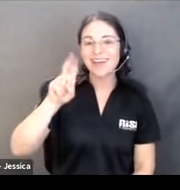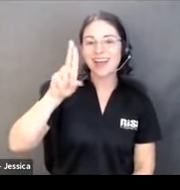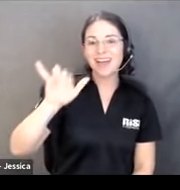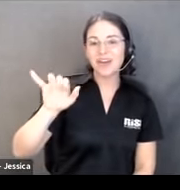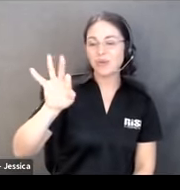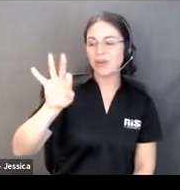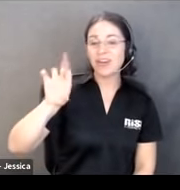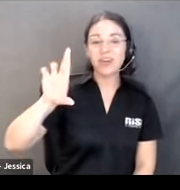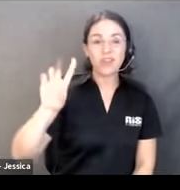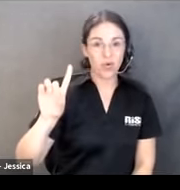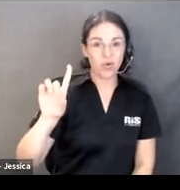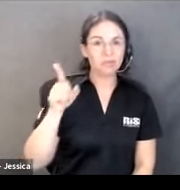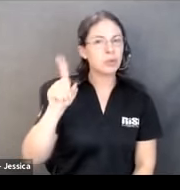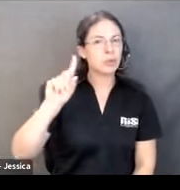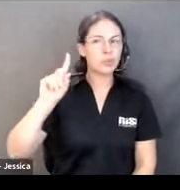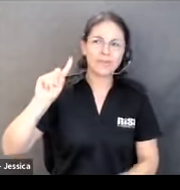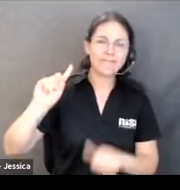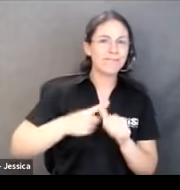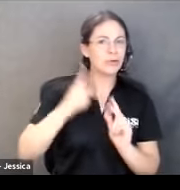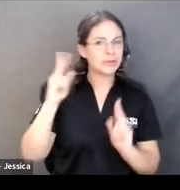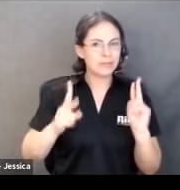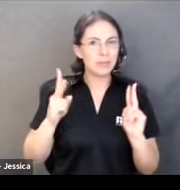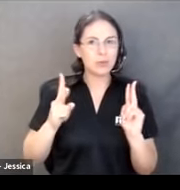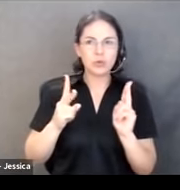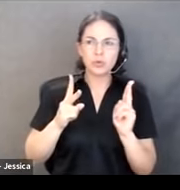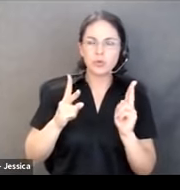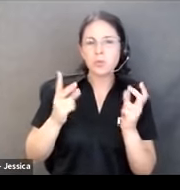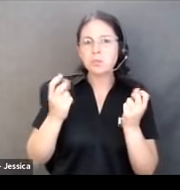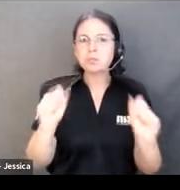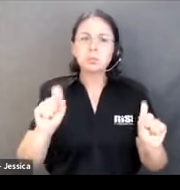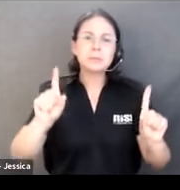first persons to pilot experiments.